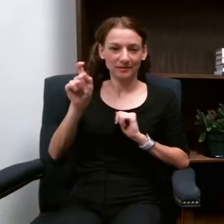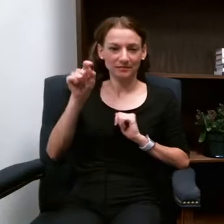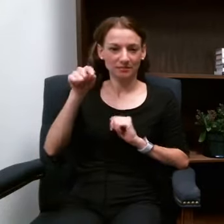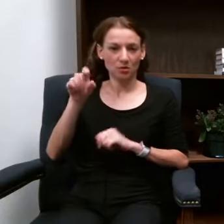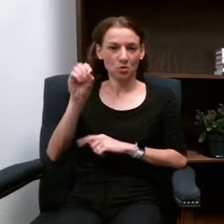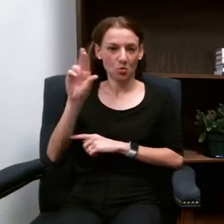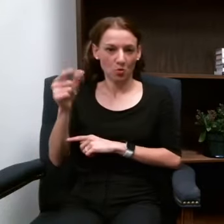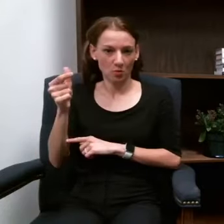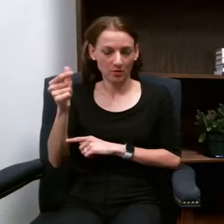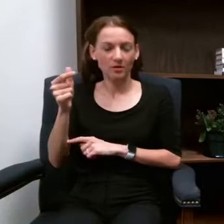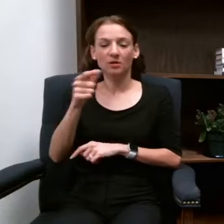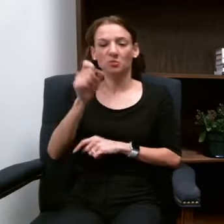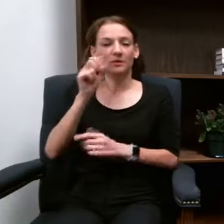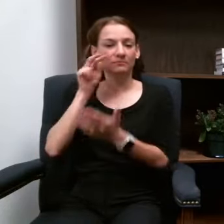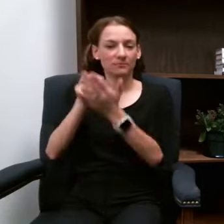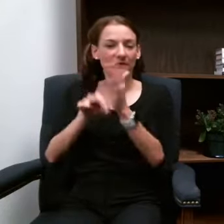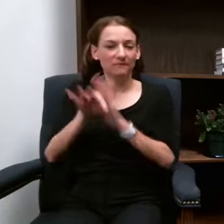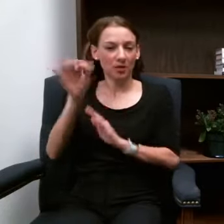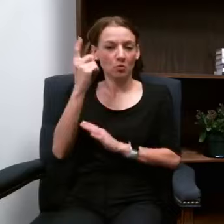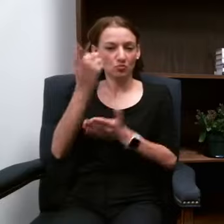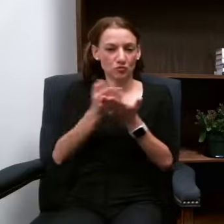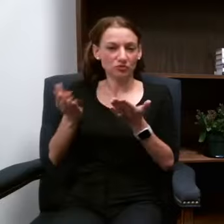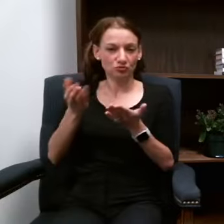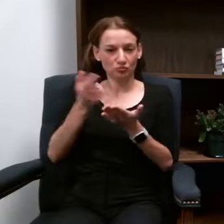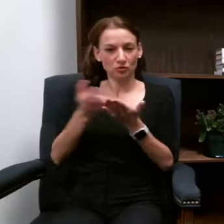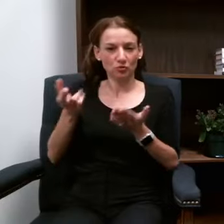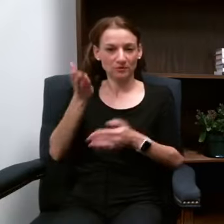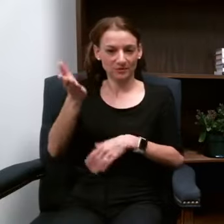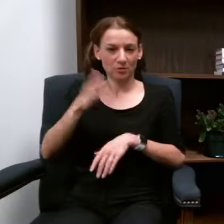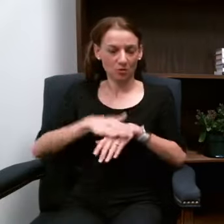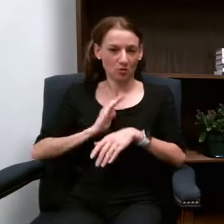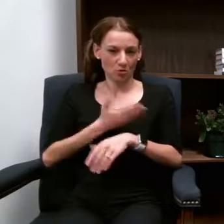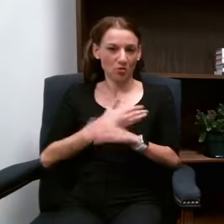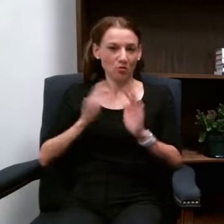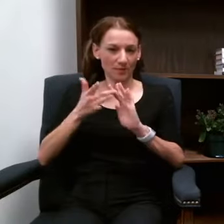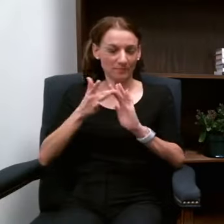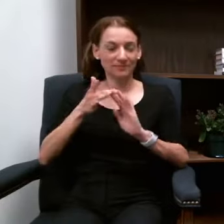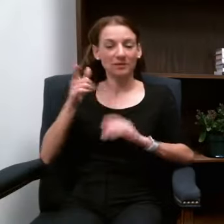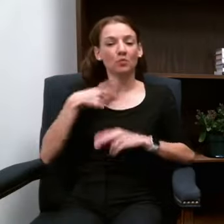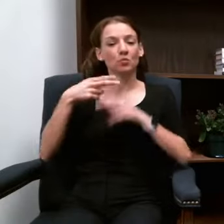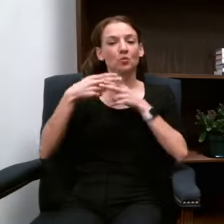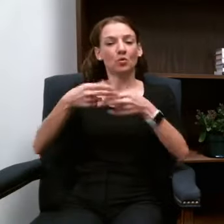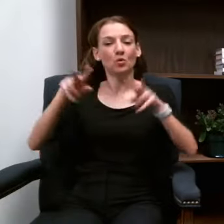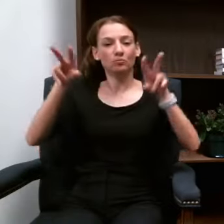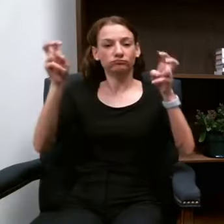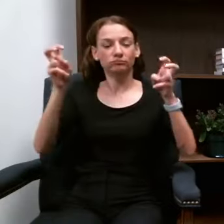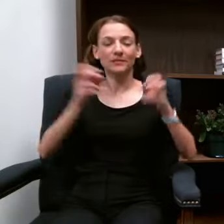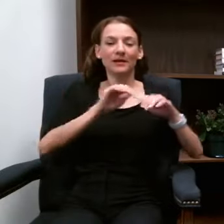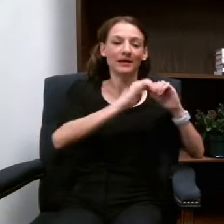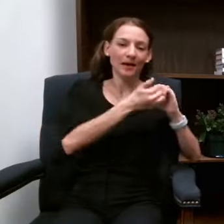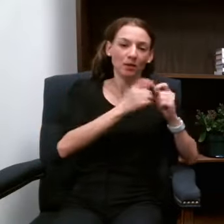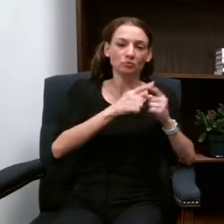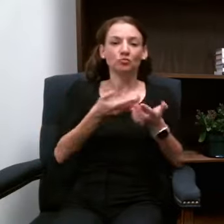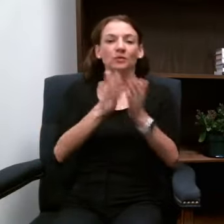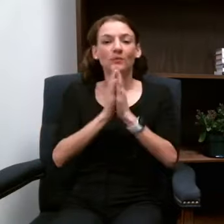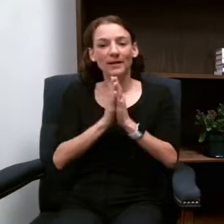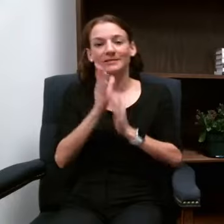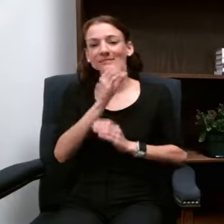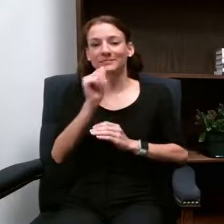can find already a resource that we refer to as How to Request an